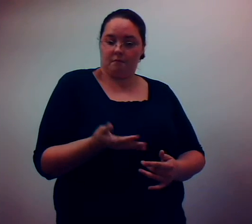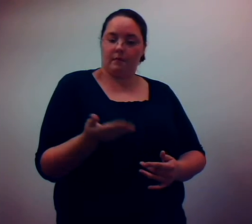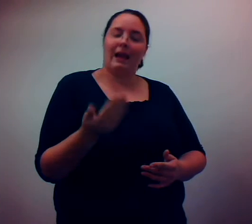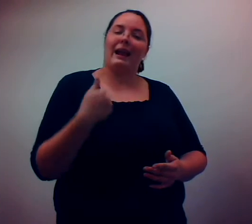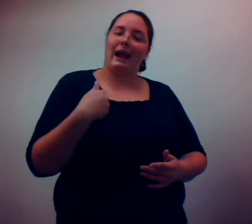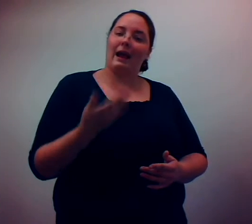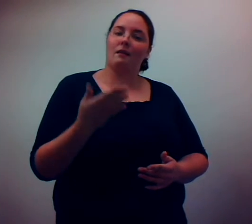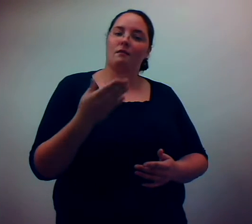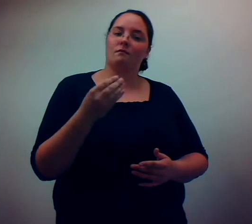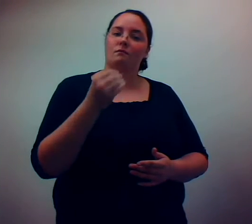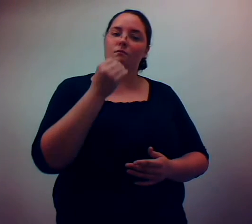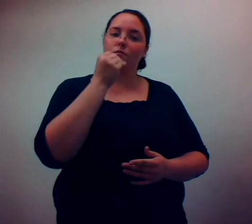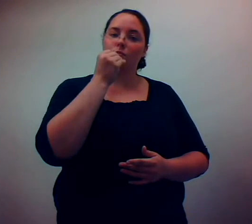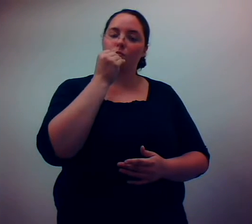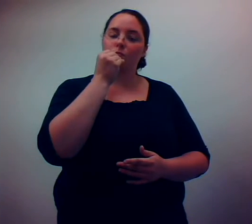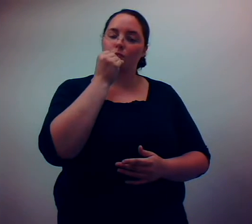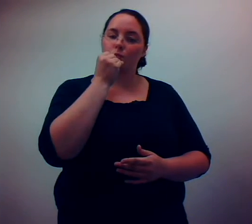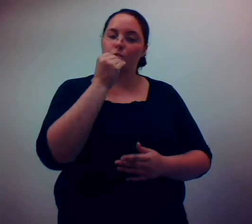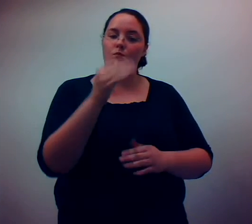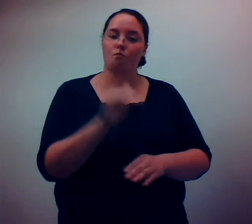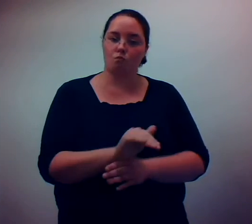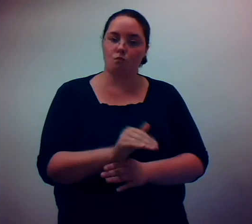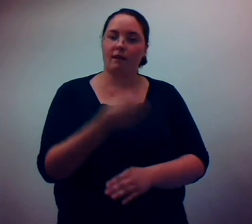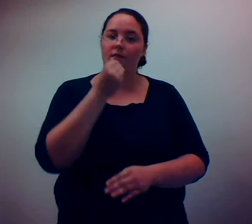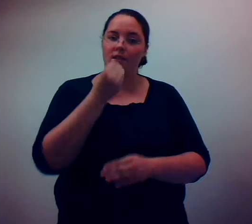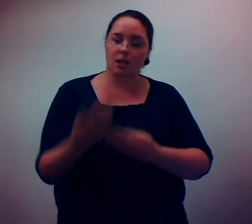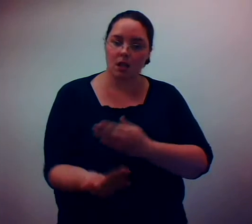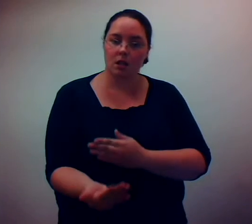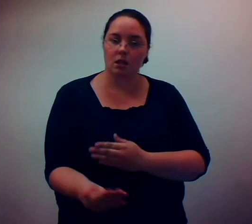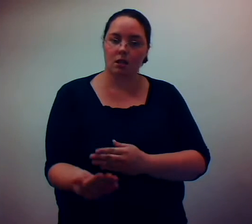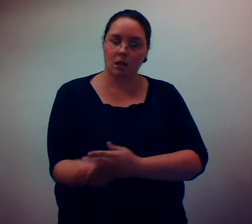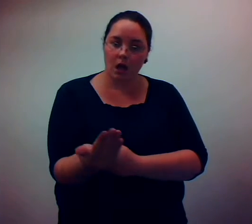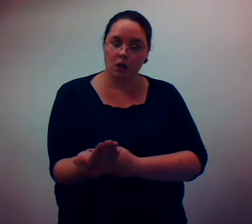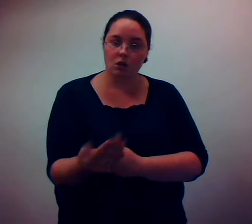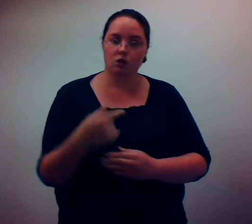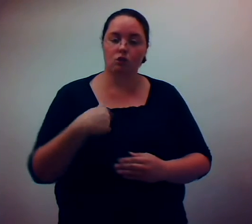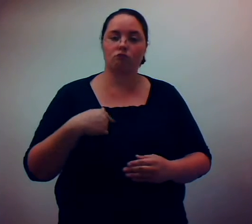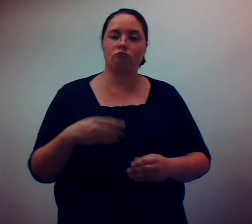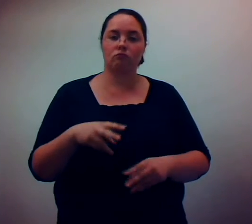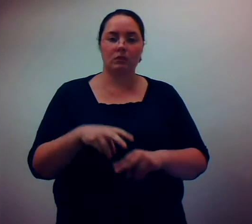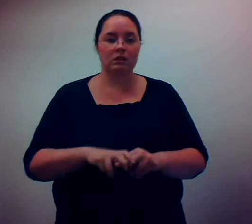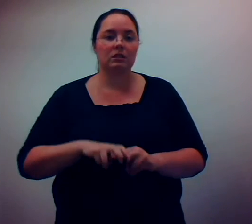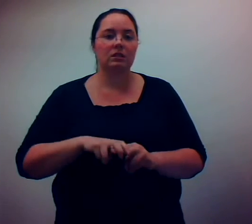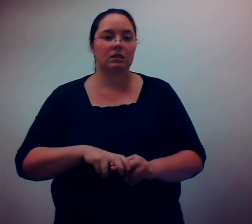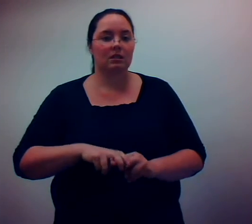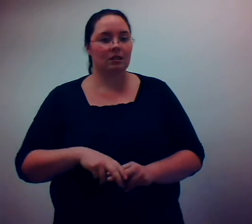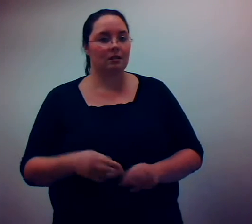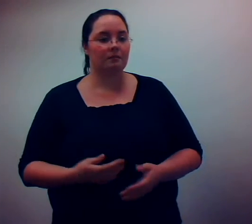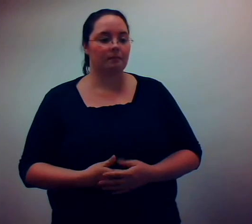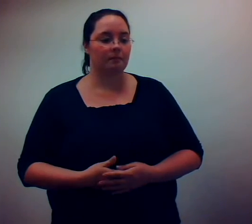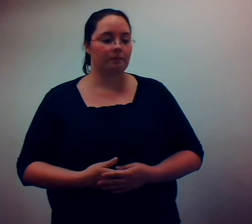Also, there was an old stone sink there. We had no running water. They had to go into the garden and draw water from the well.